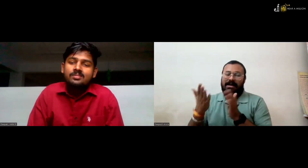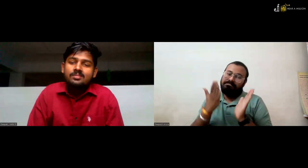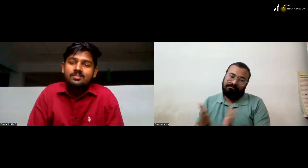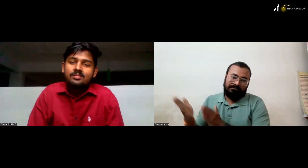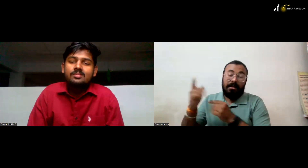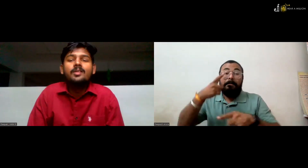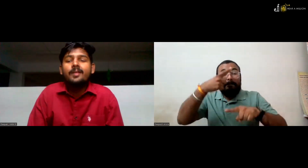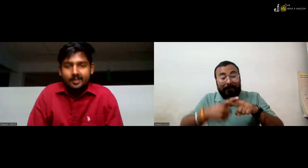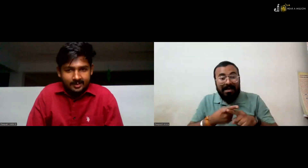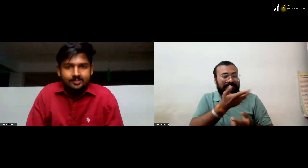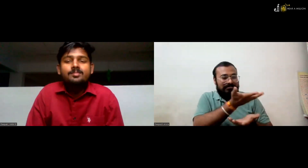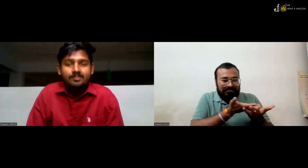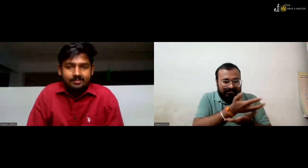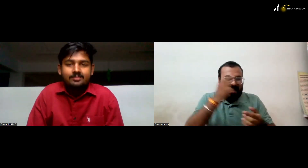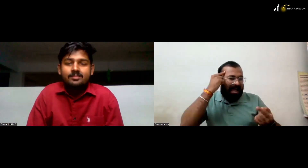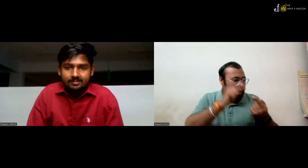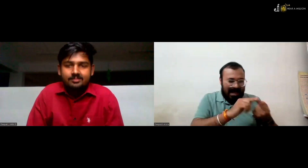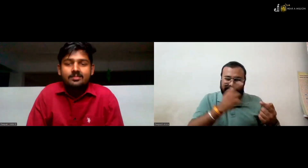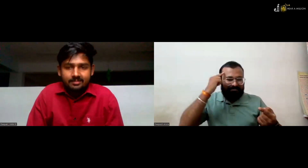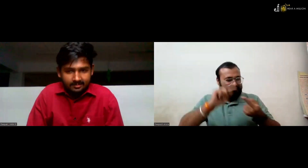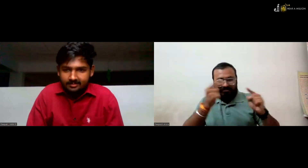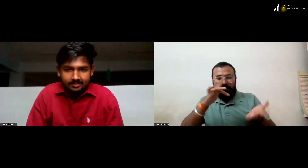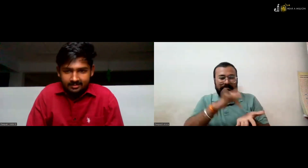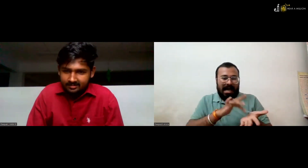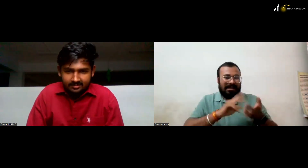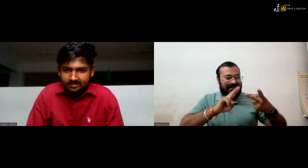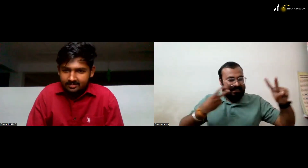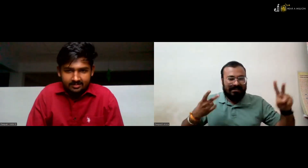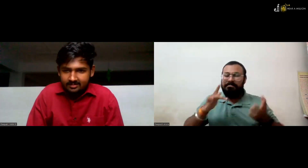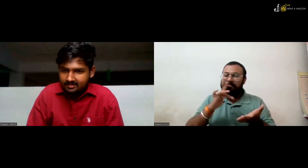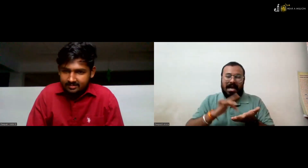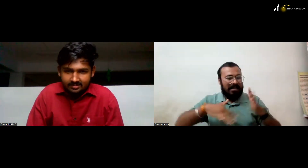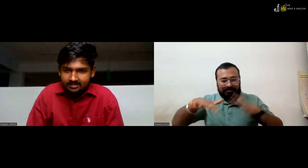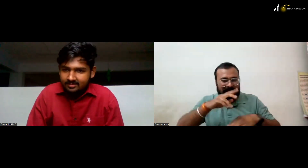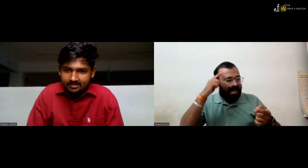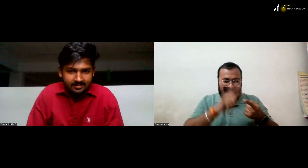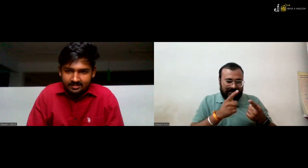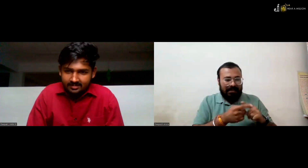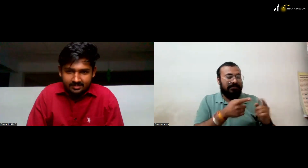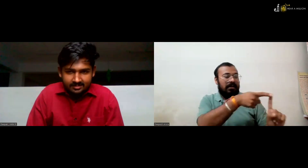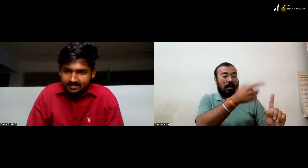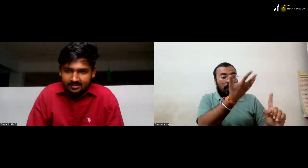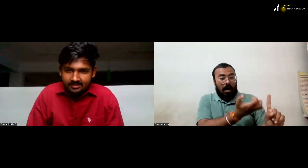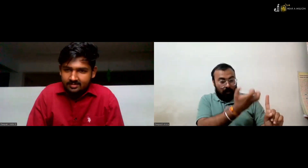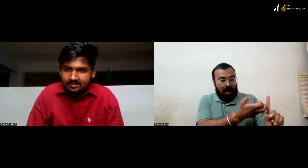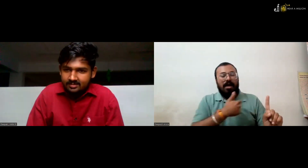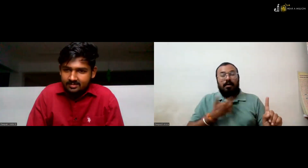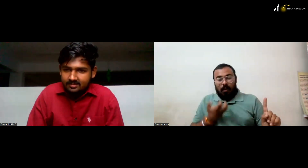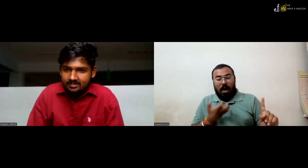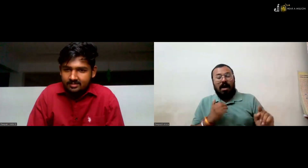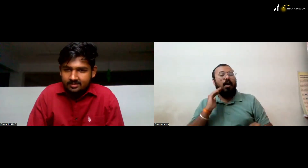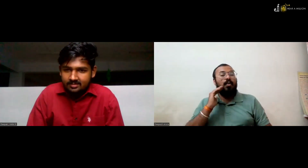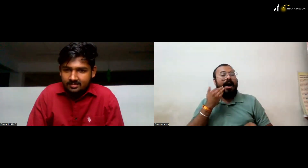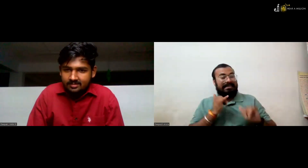that time, like we planned it out and how we can go there. So few people were there who were agreeing on